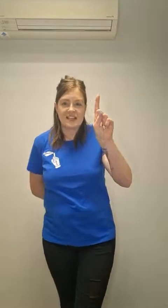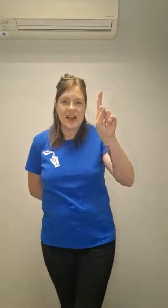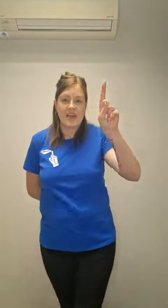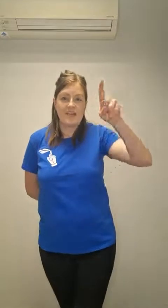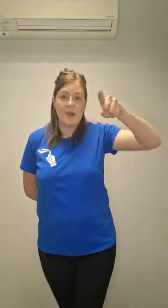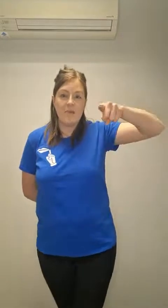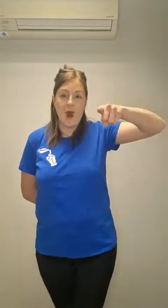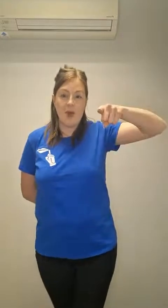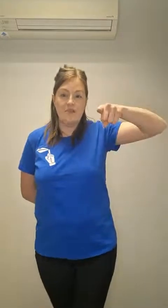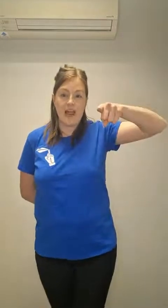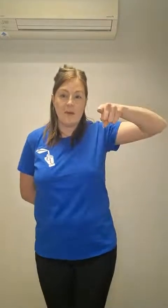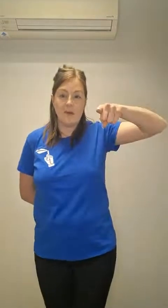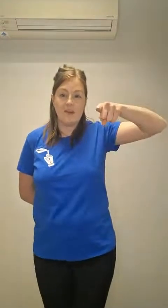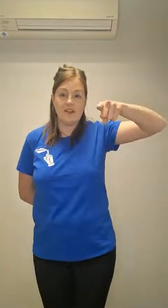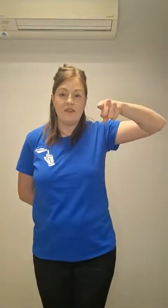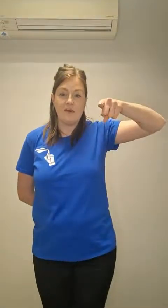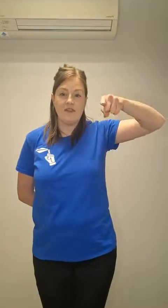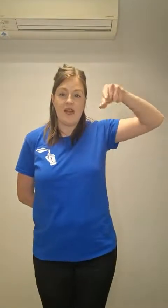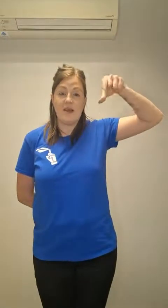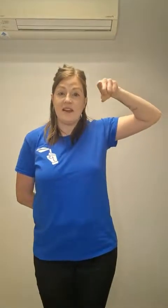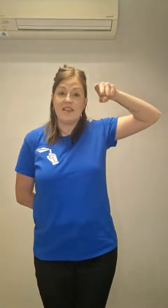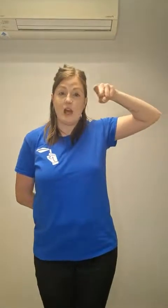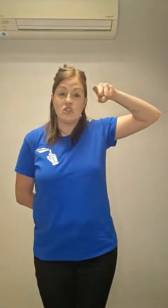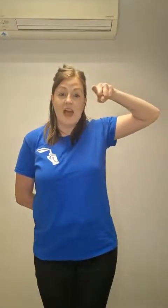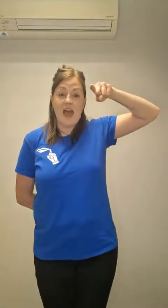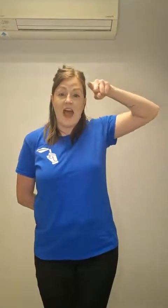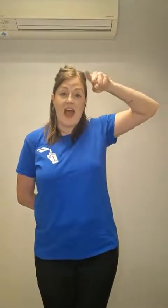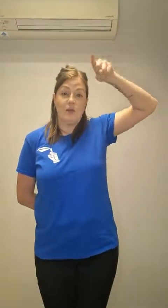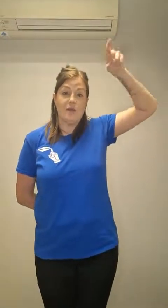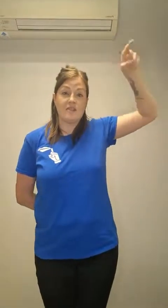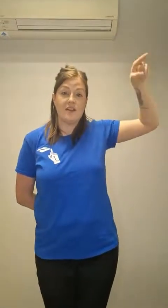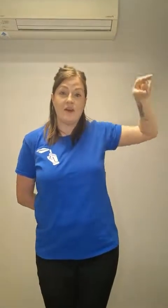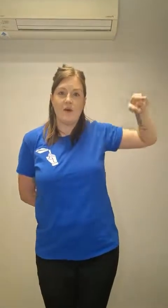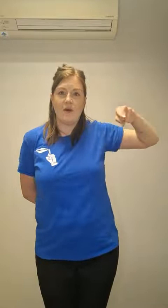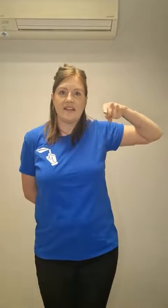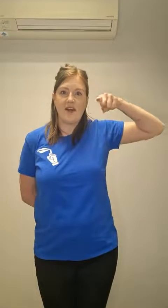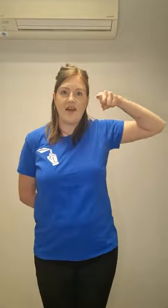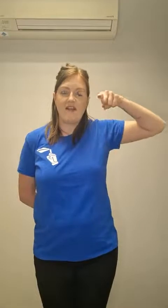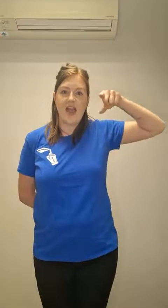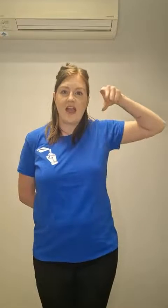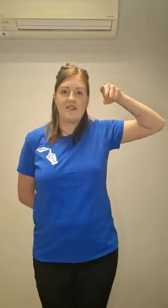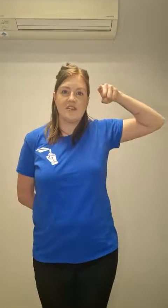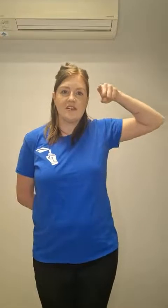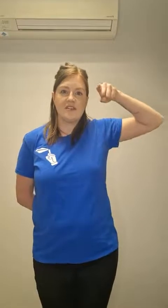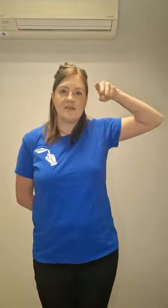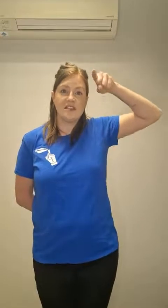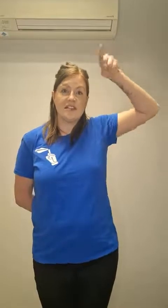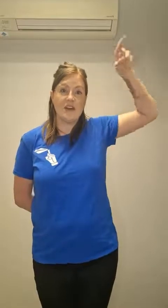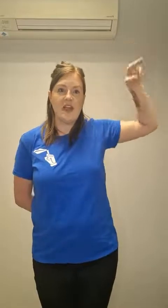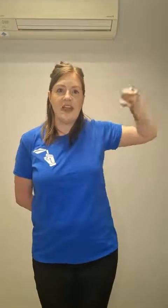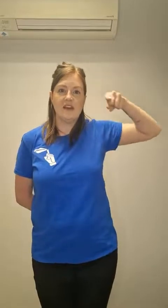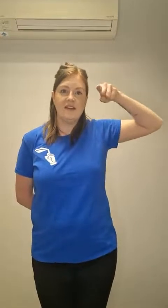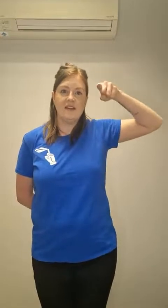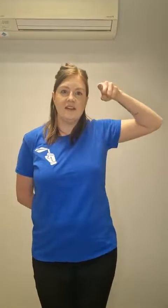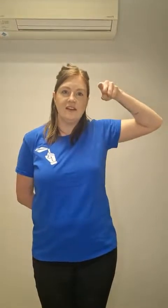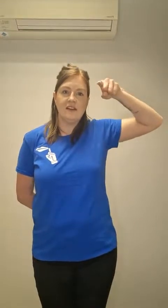hand, palm down, pointing forward, makes a large outward circle by side of head. So sunny,